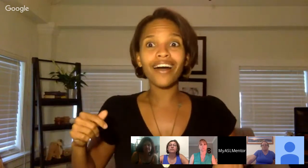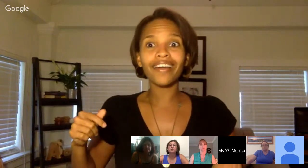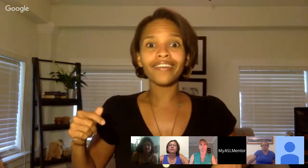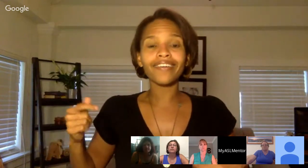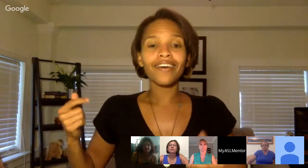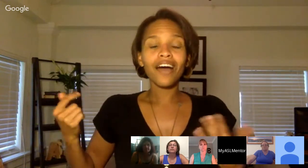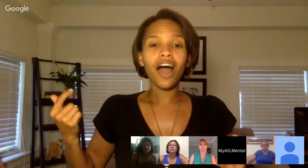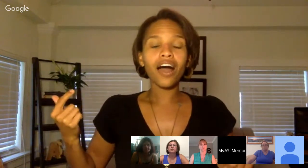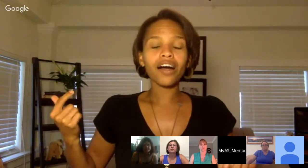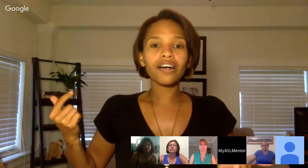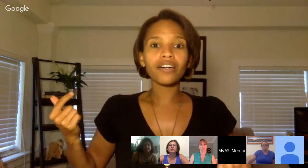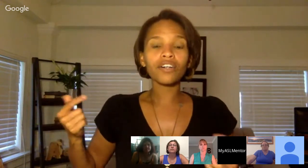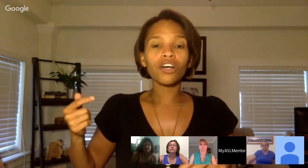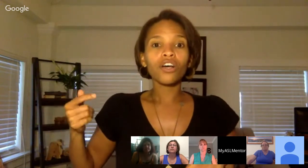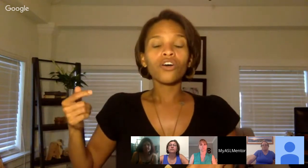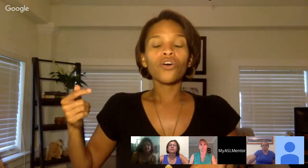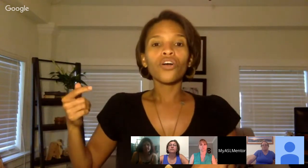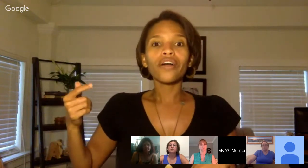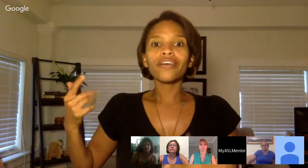can sign